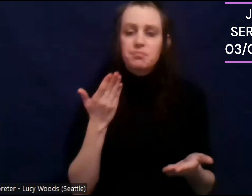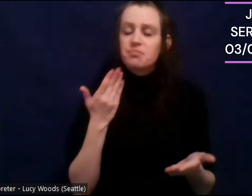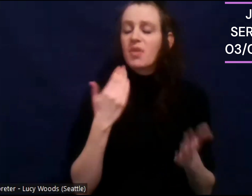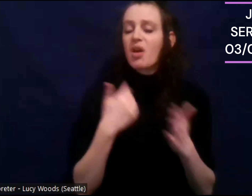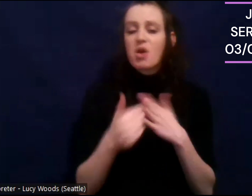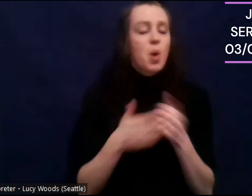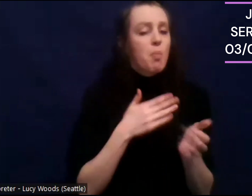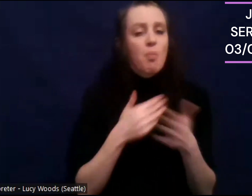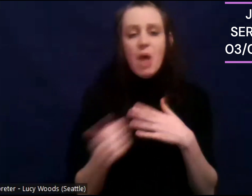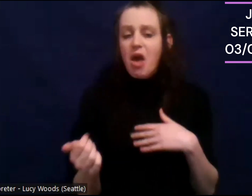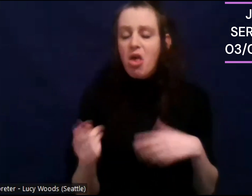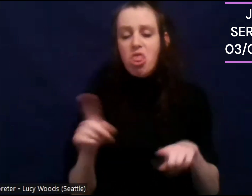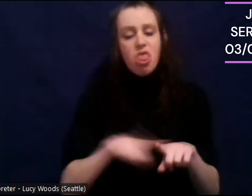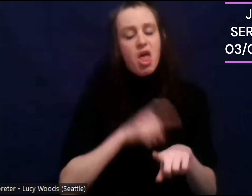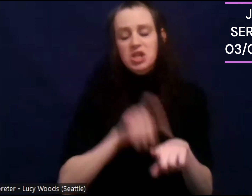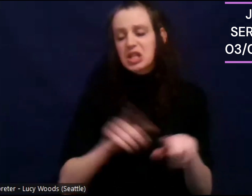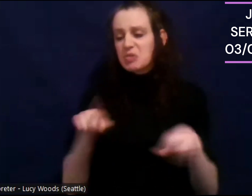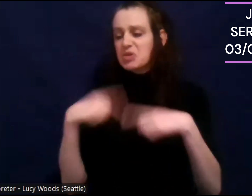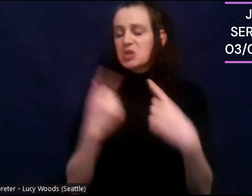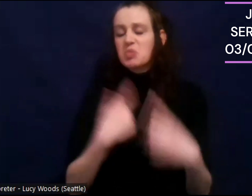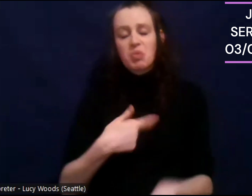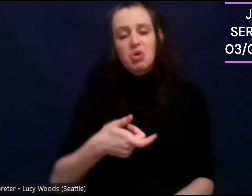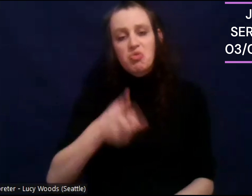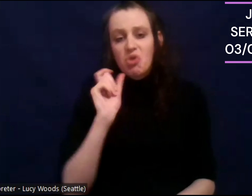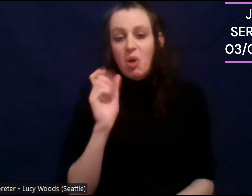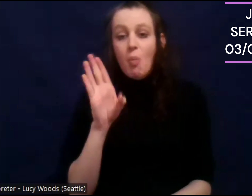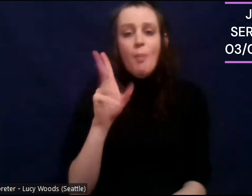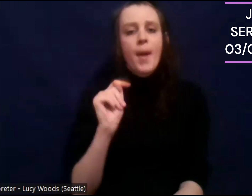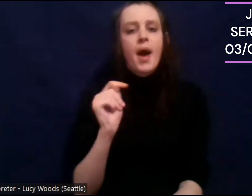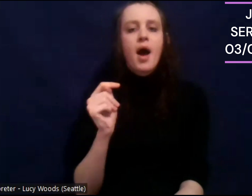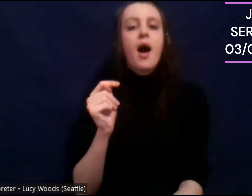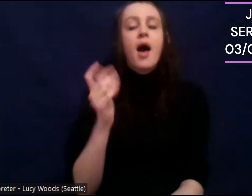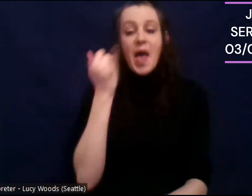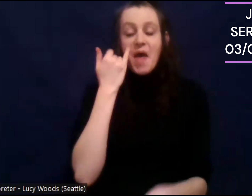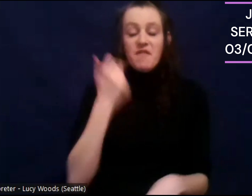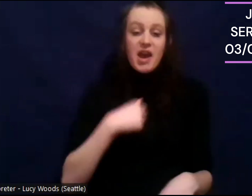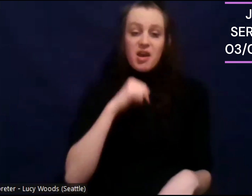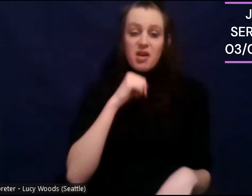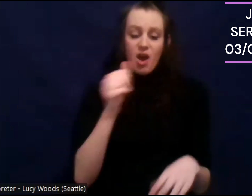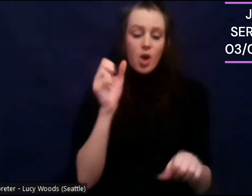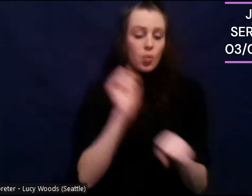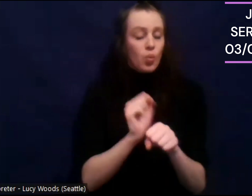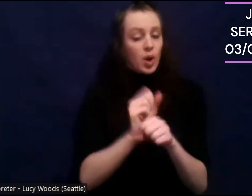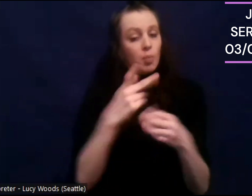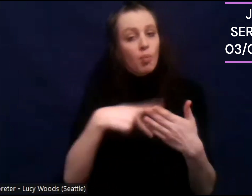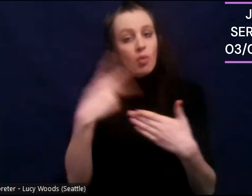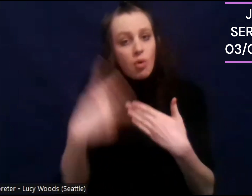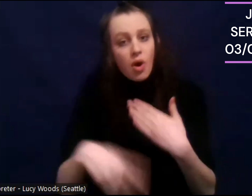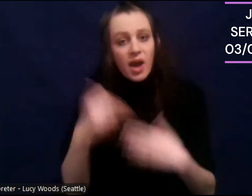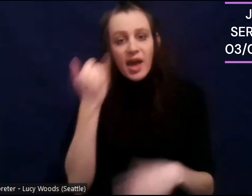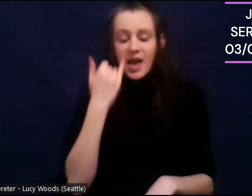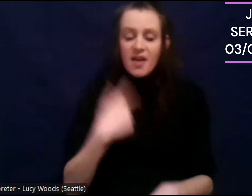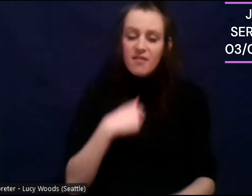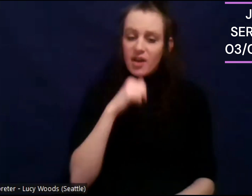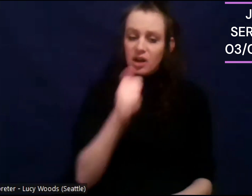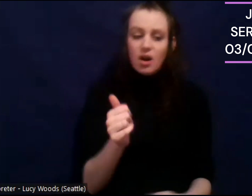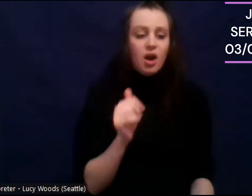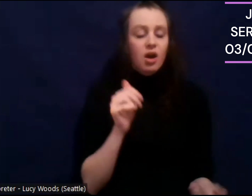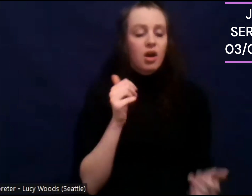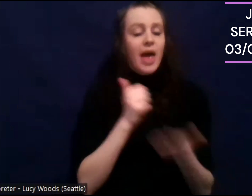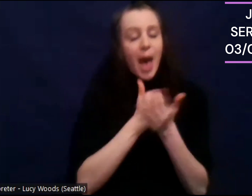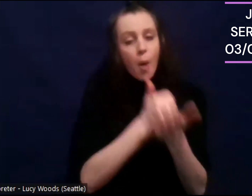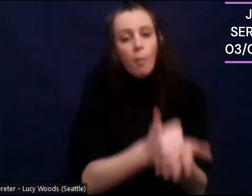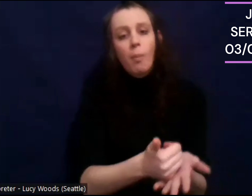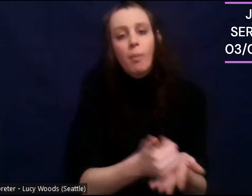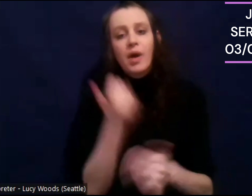it's been since I've had a drink or a drug, if I'm not actively working this program, if I'm not reaching my hand out for the next sick and suffering alcoholic, if I'm not